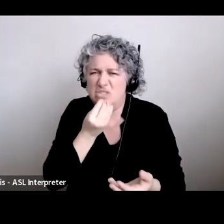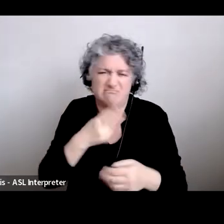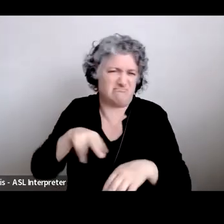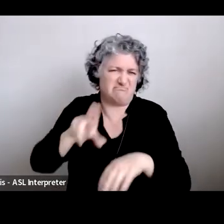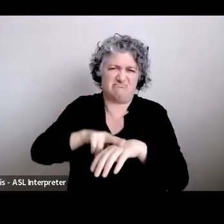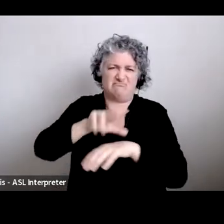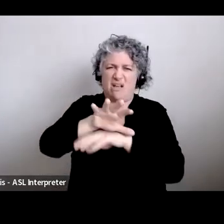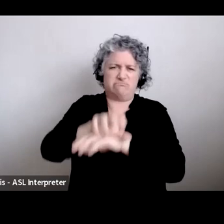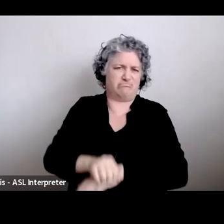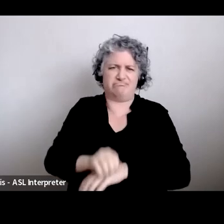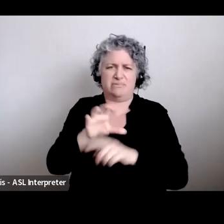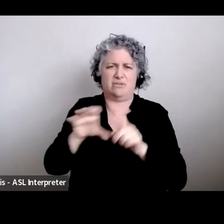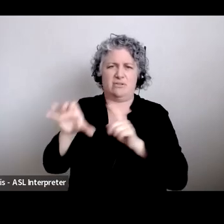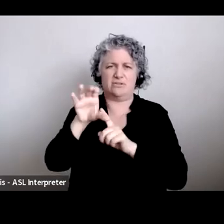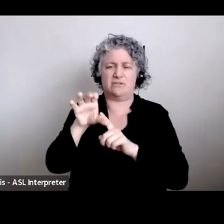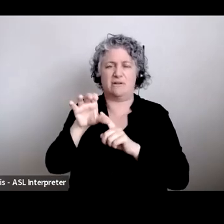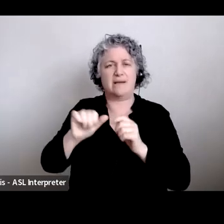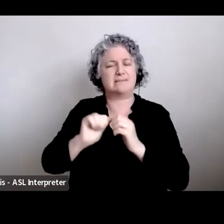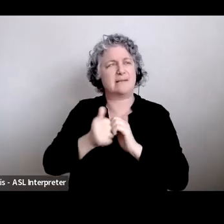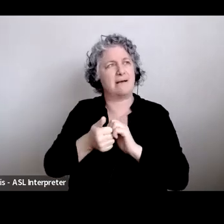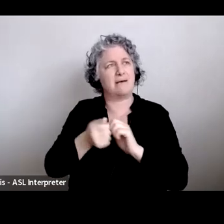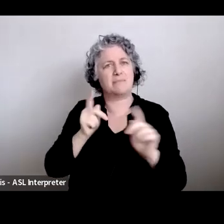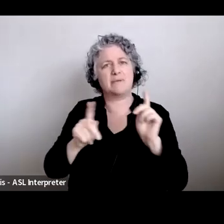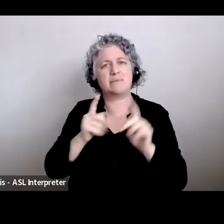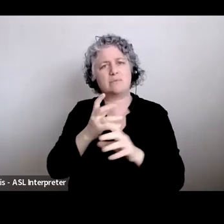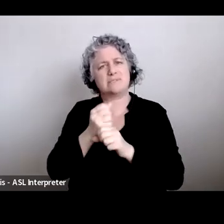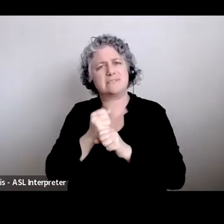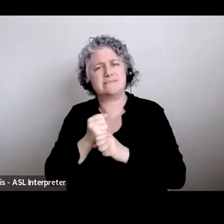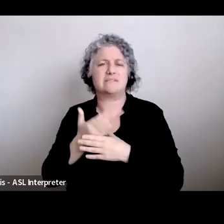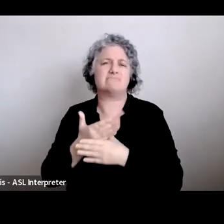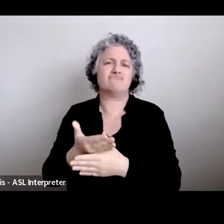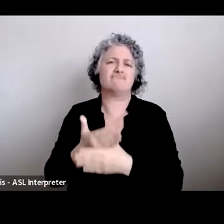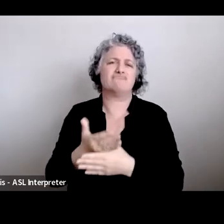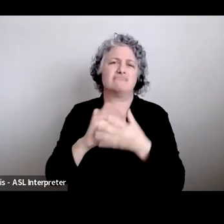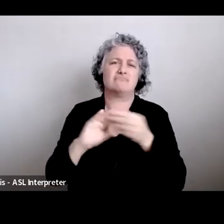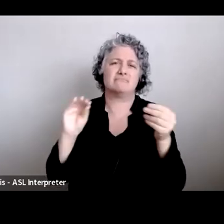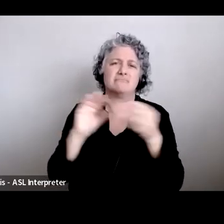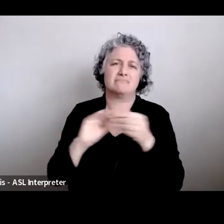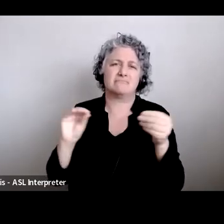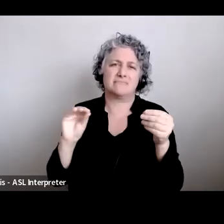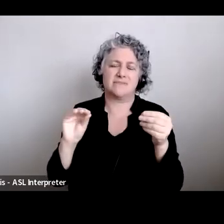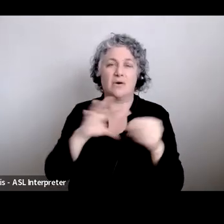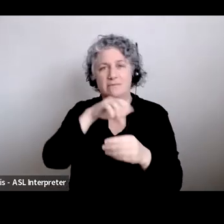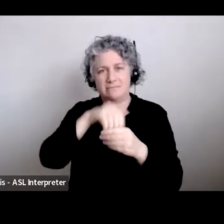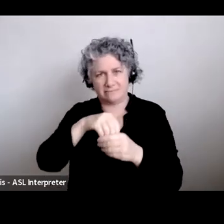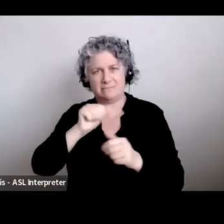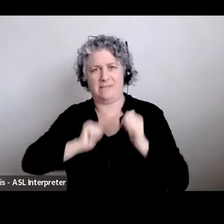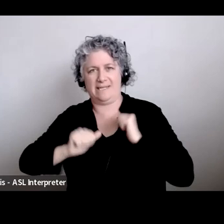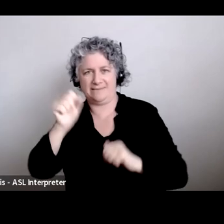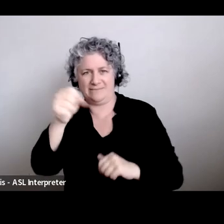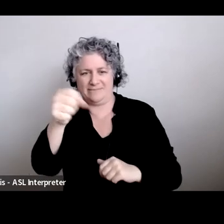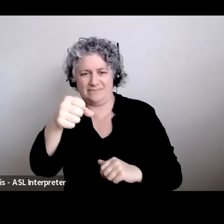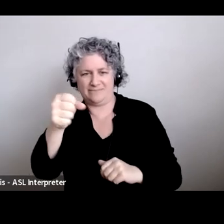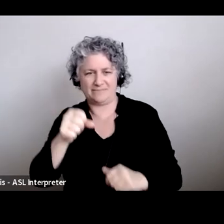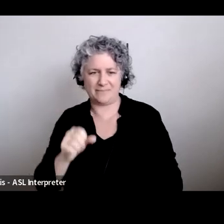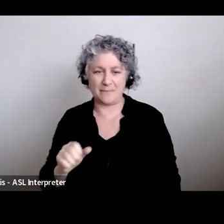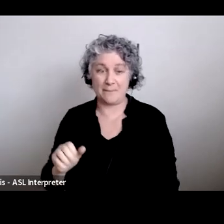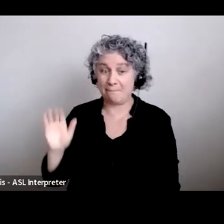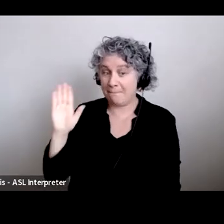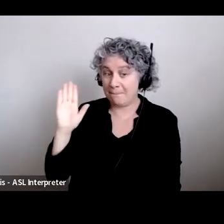much of food is part of how a lot of people receive and share stories. Yeah, amazing. I will just add that